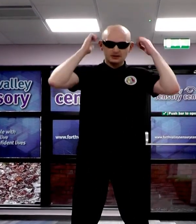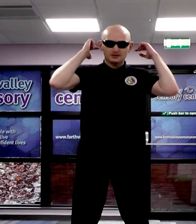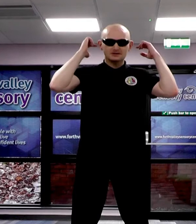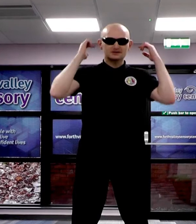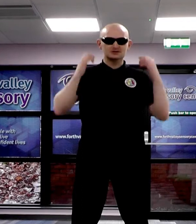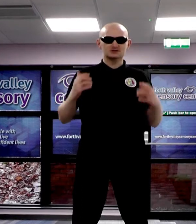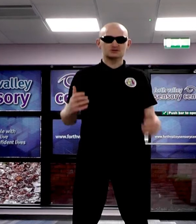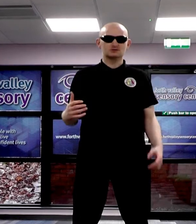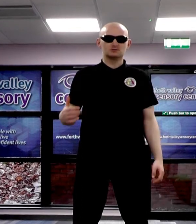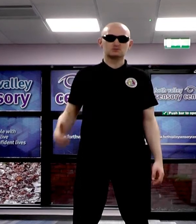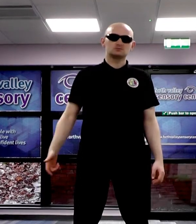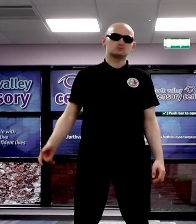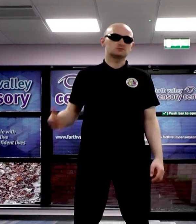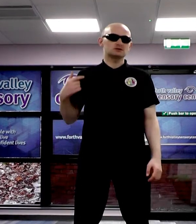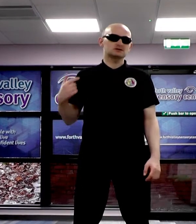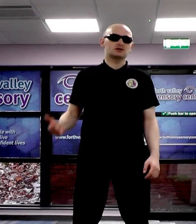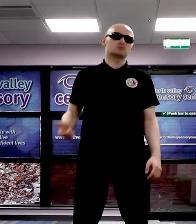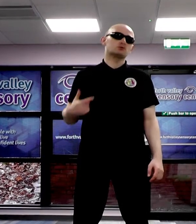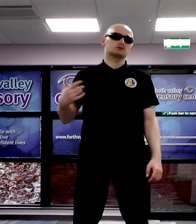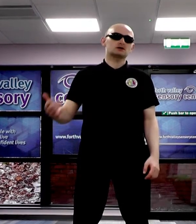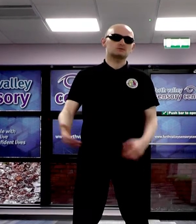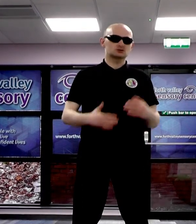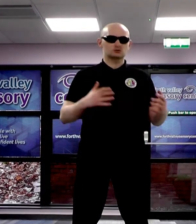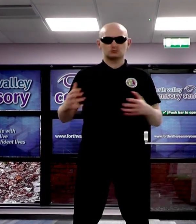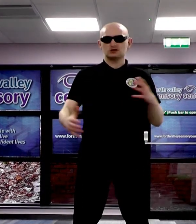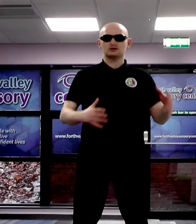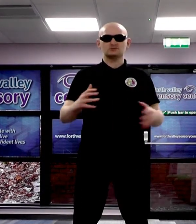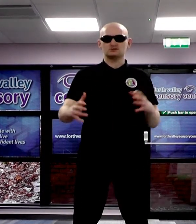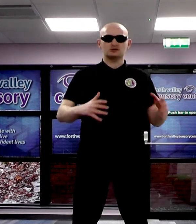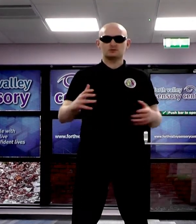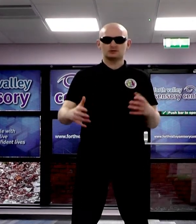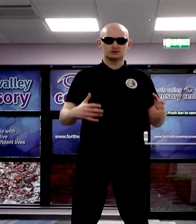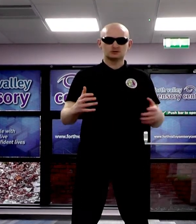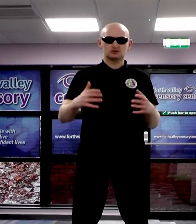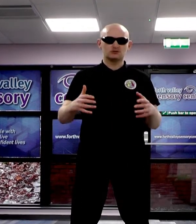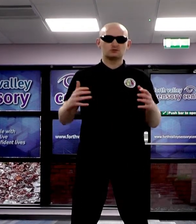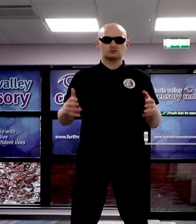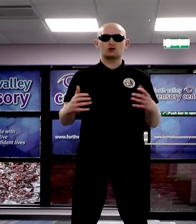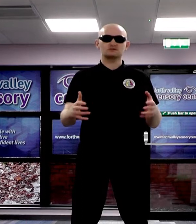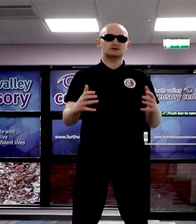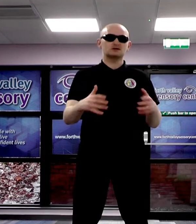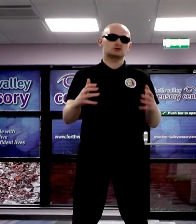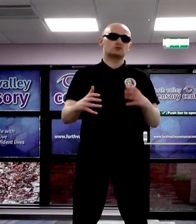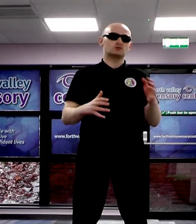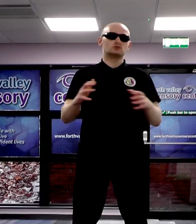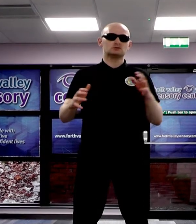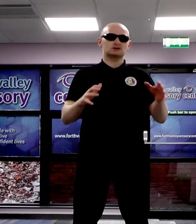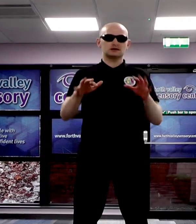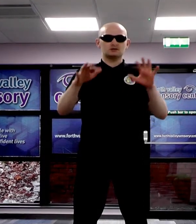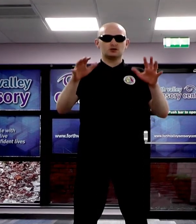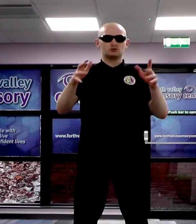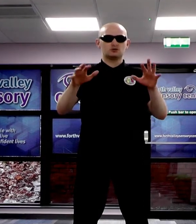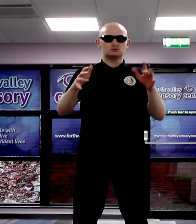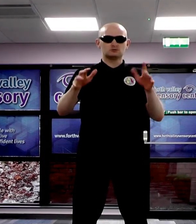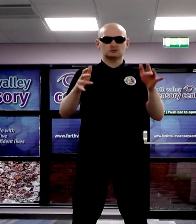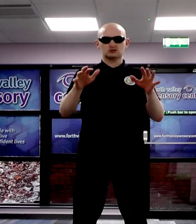hearing aids, so it's telling me what time, so it keeps me up, so I know up to date, so I know exactly how long, sort